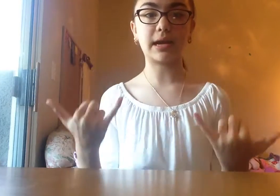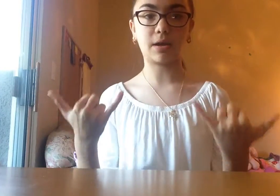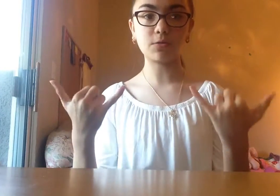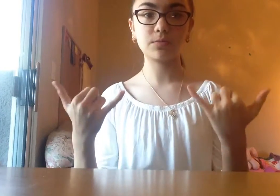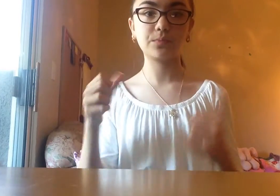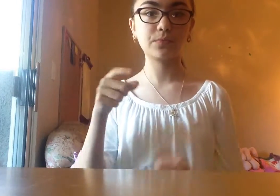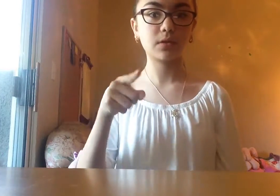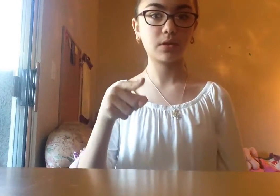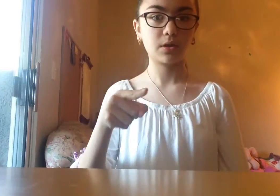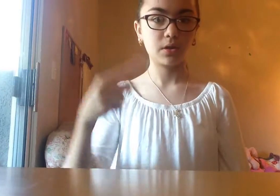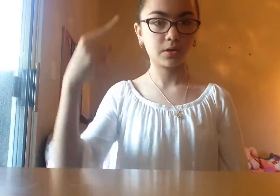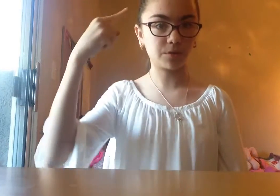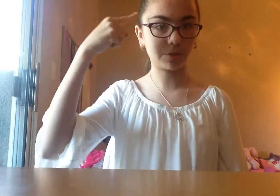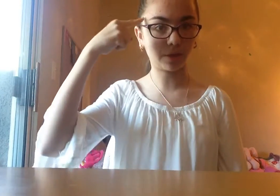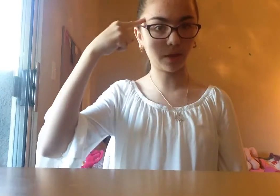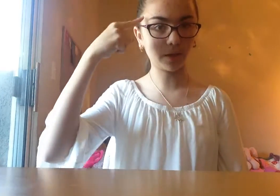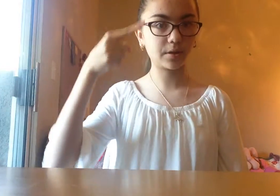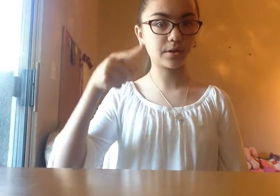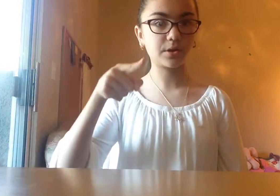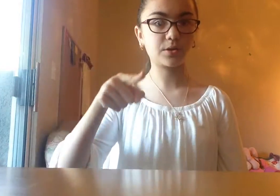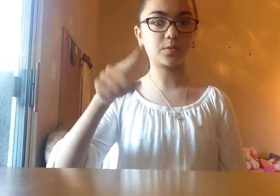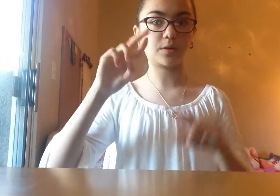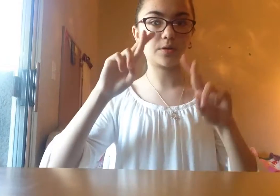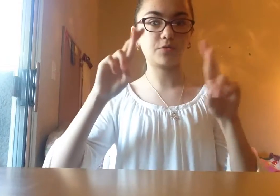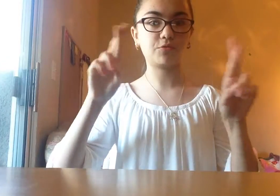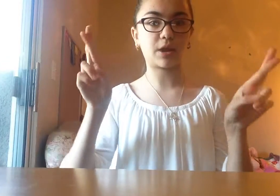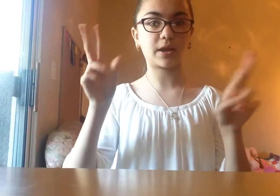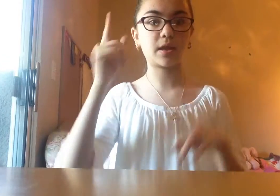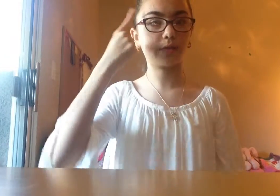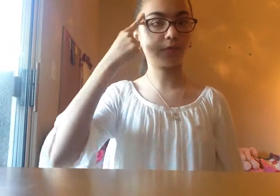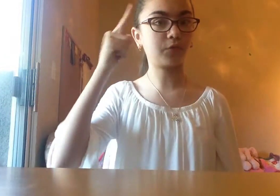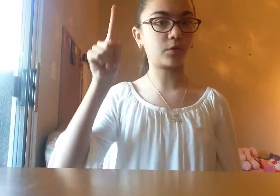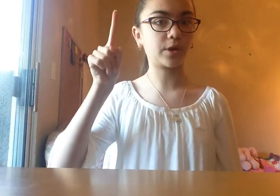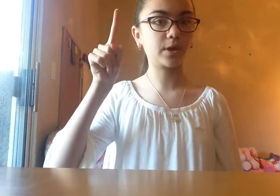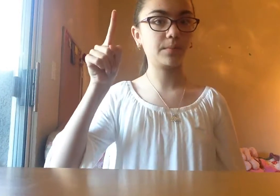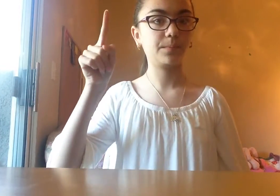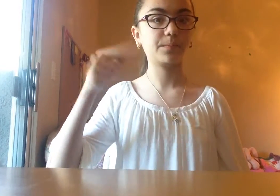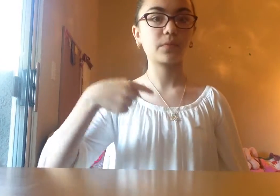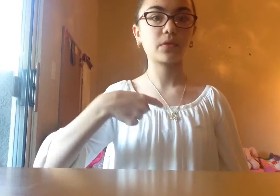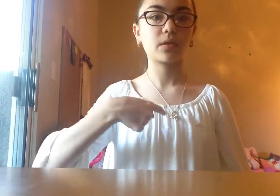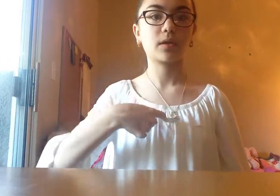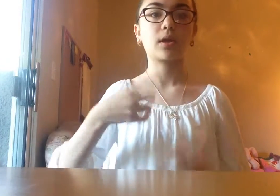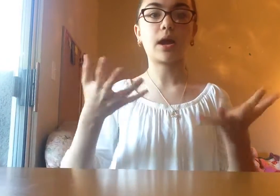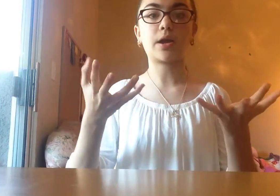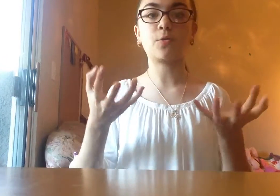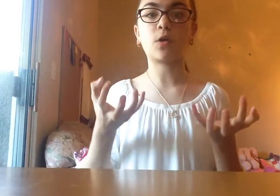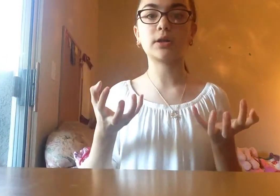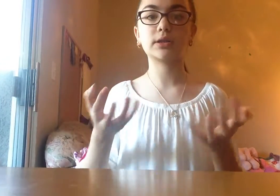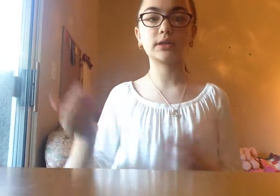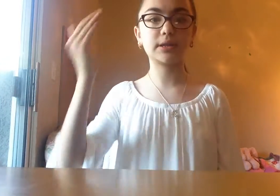now, you think you're ready for it. I want to